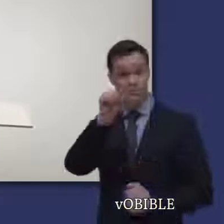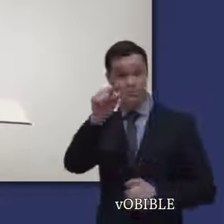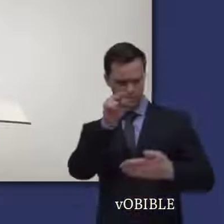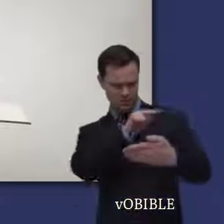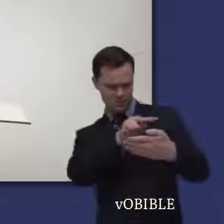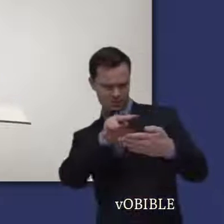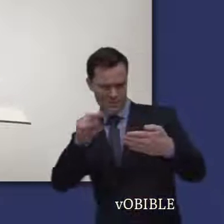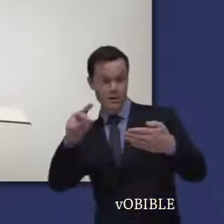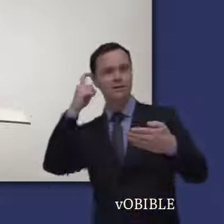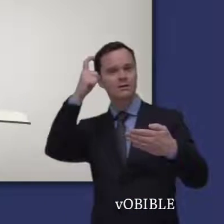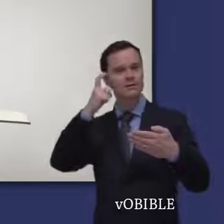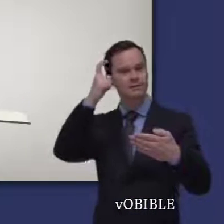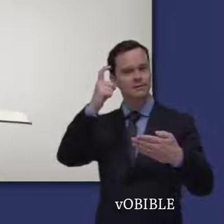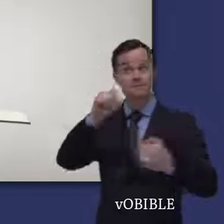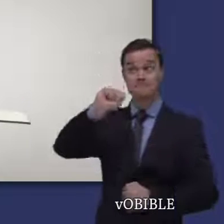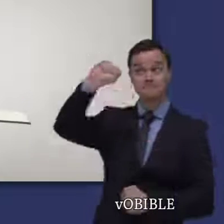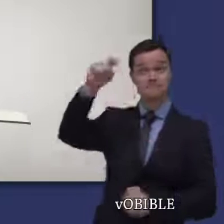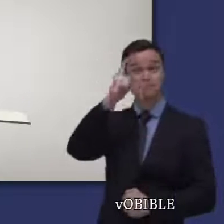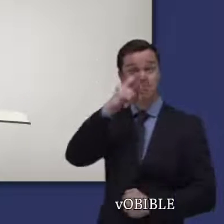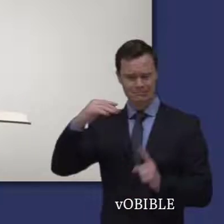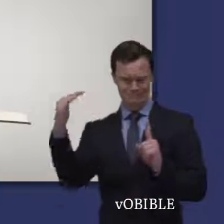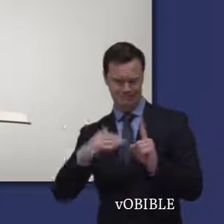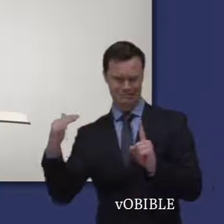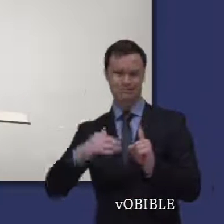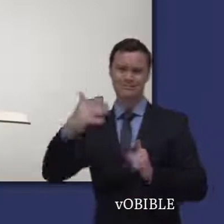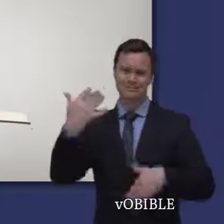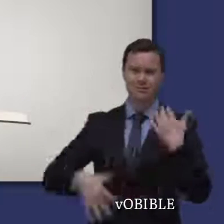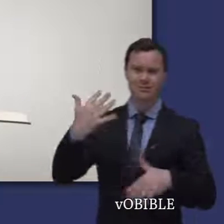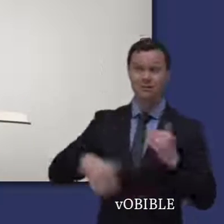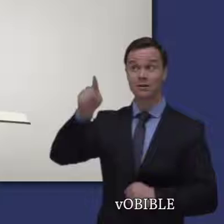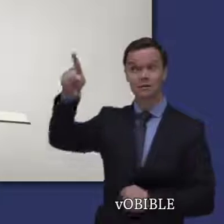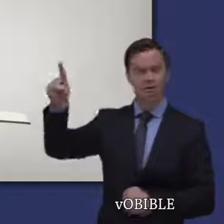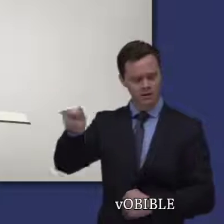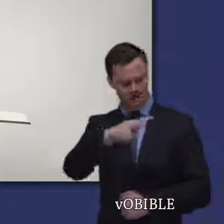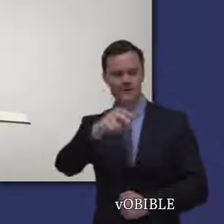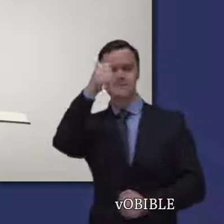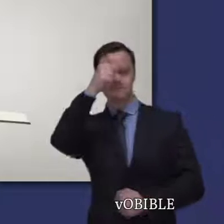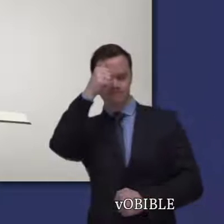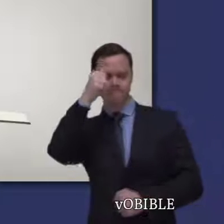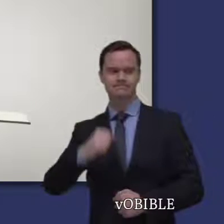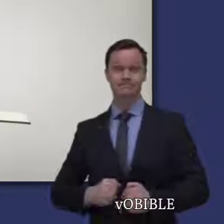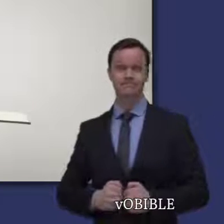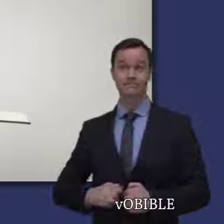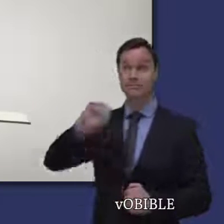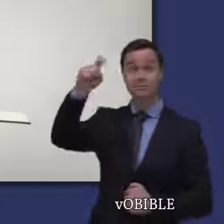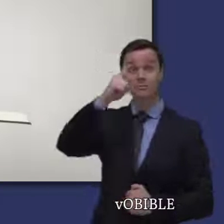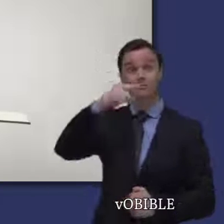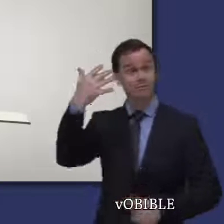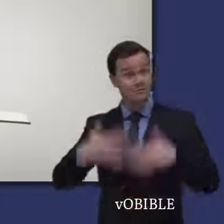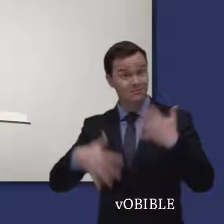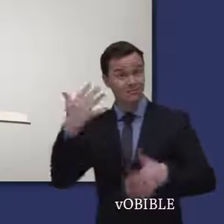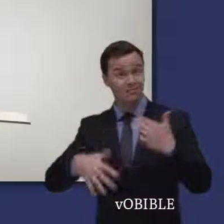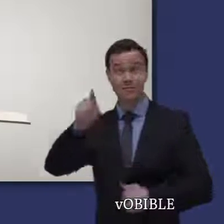As you read Obadiah, note how Jehovah is aware of the persecution his people suffer, how